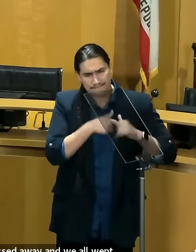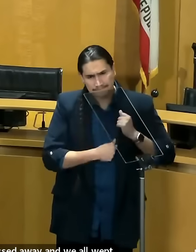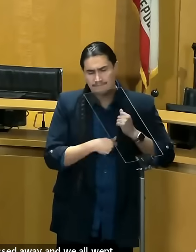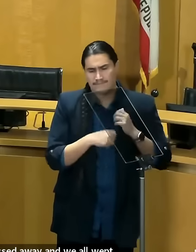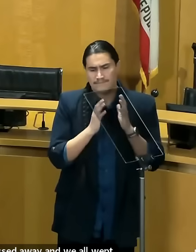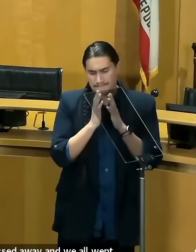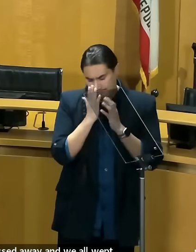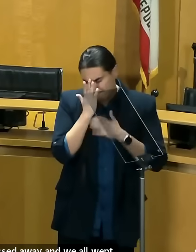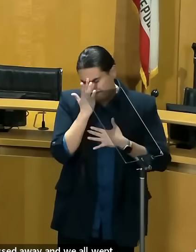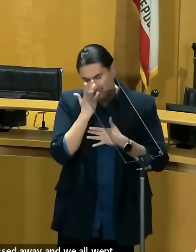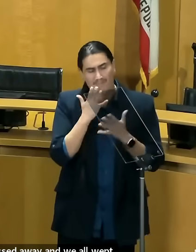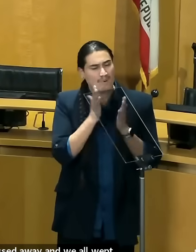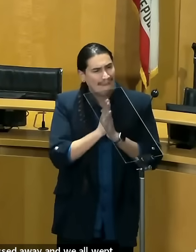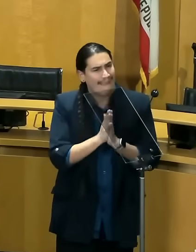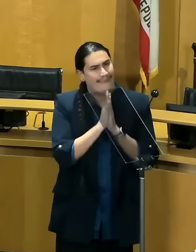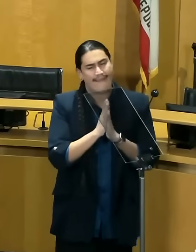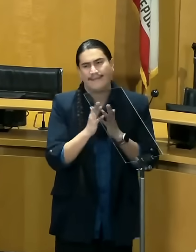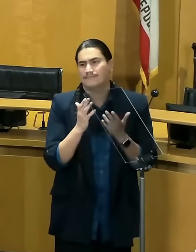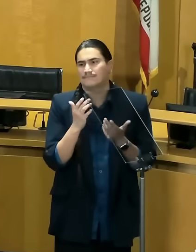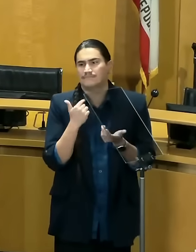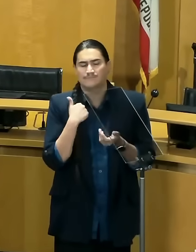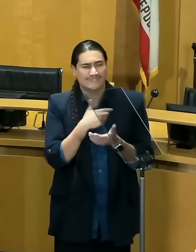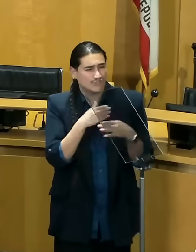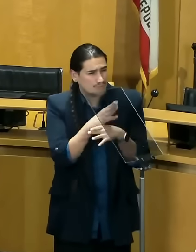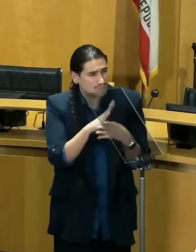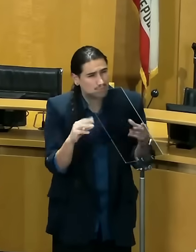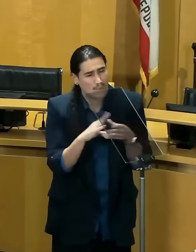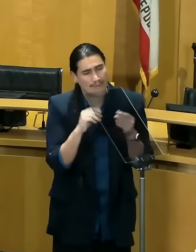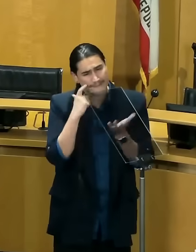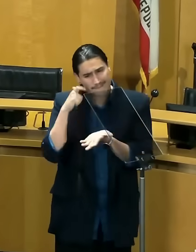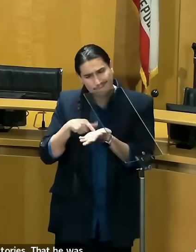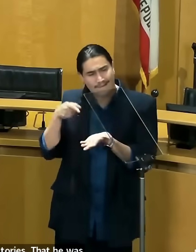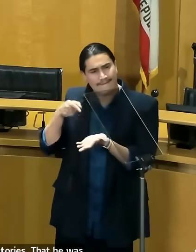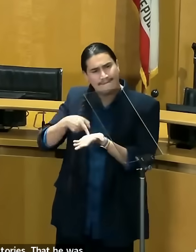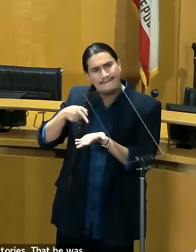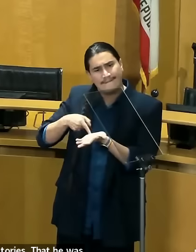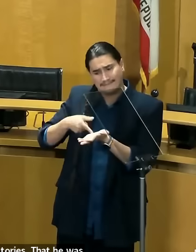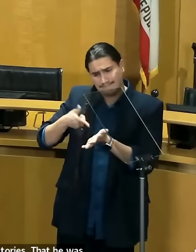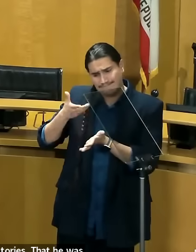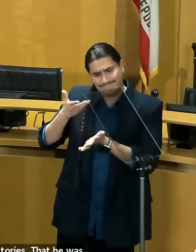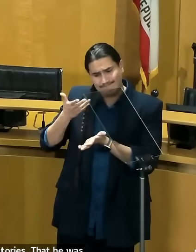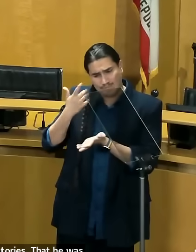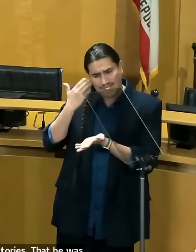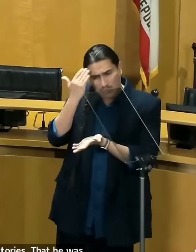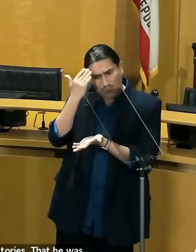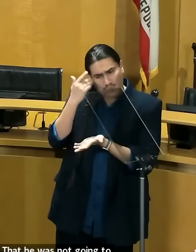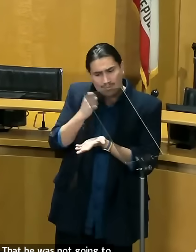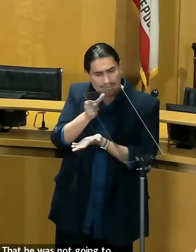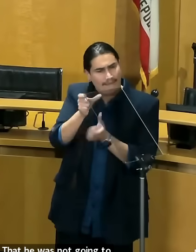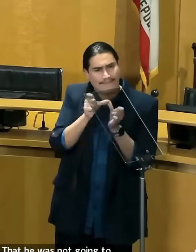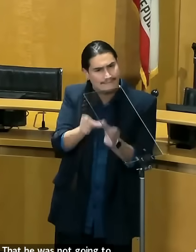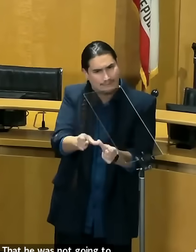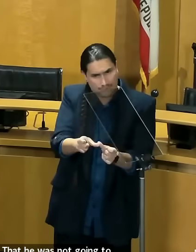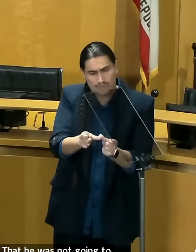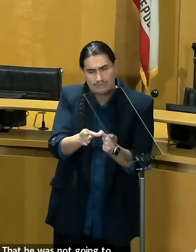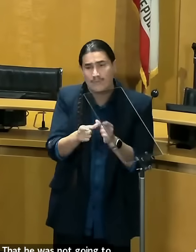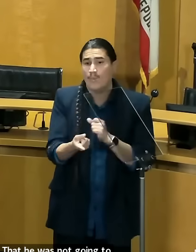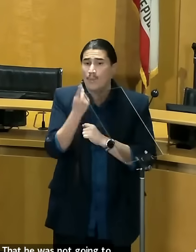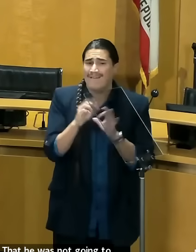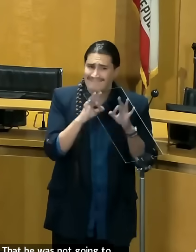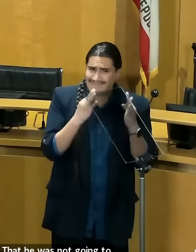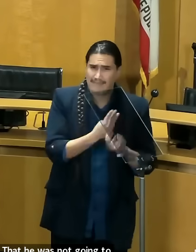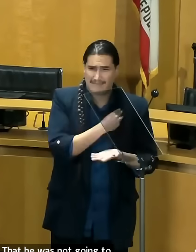prayed and shared stories that he was not going to make it all the way through. One of our